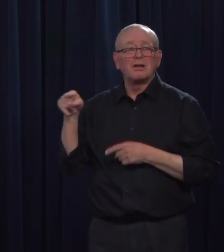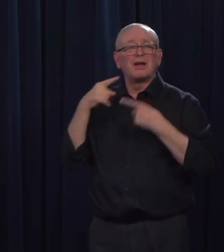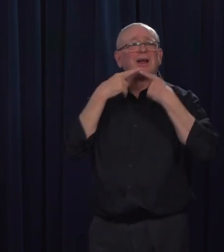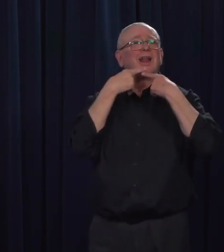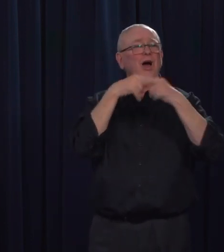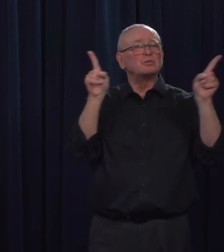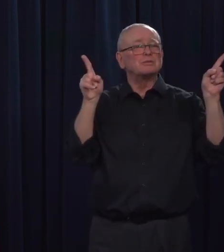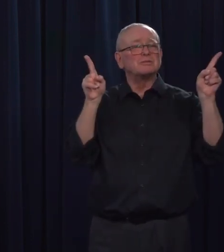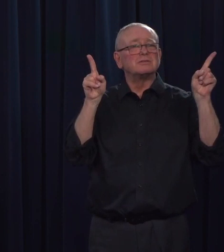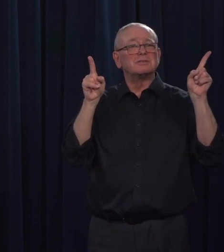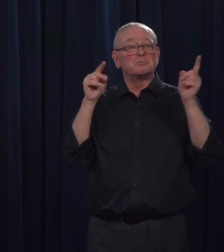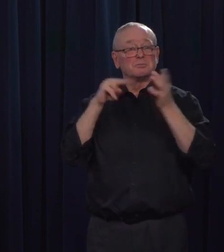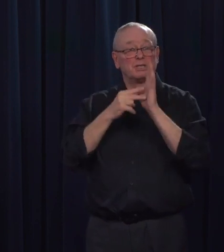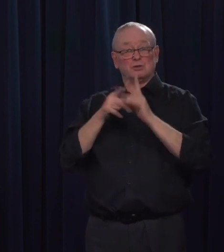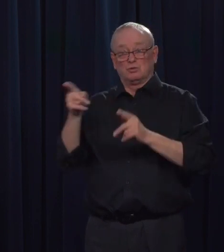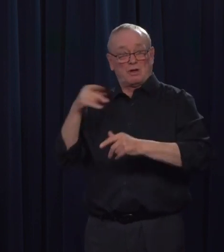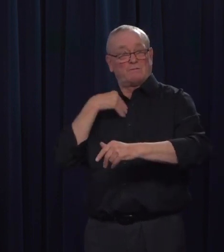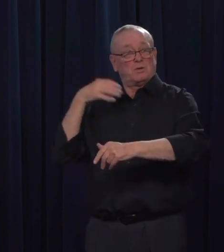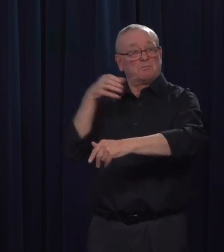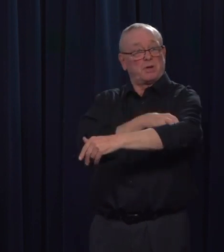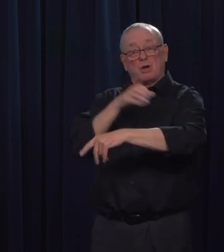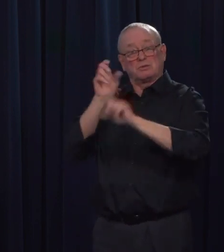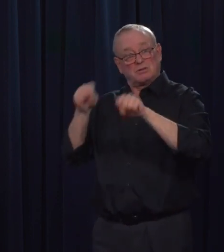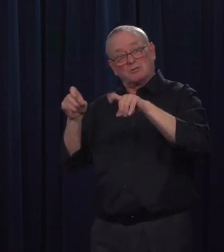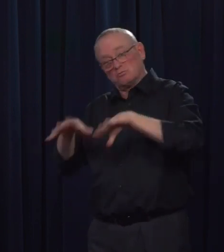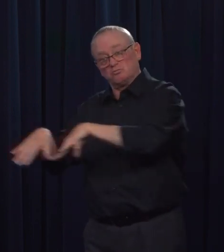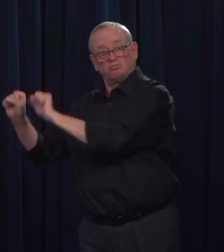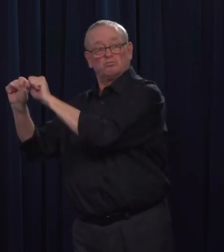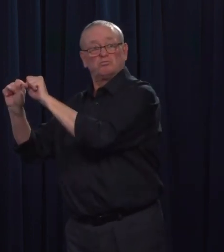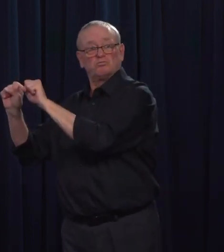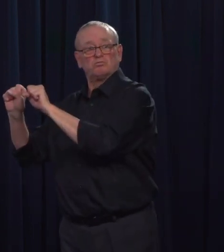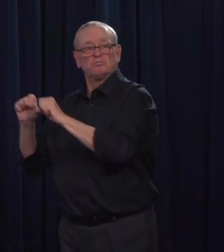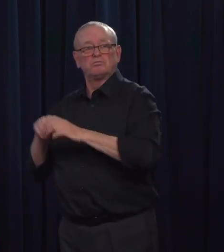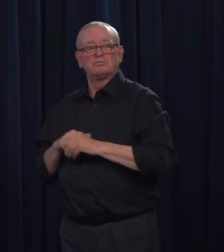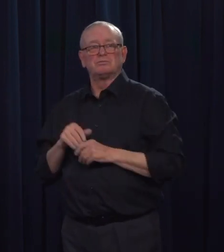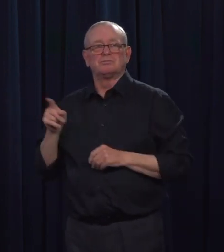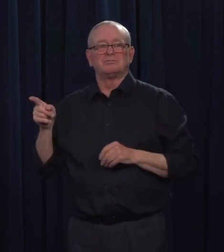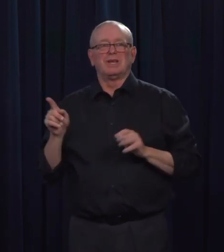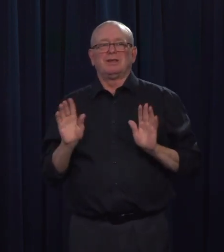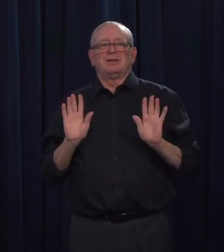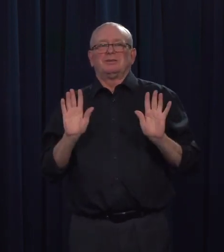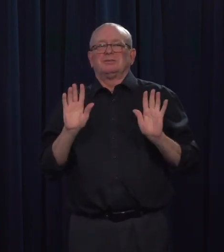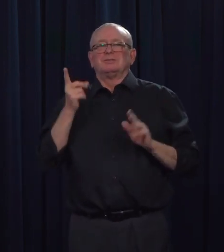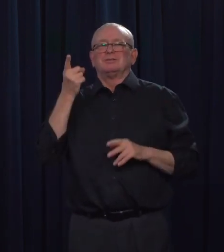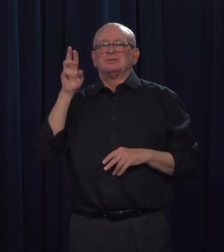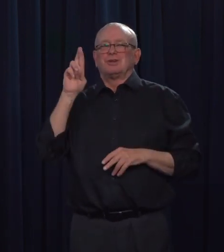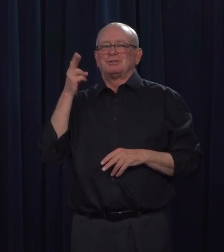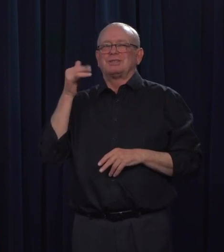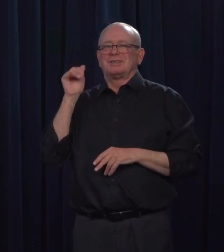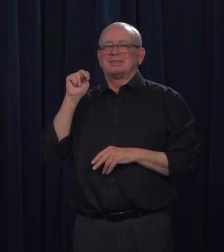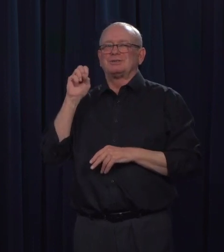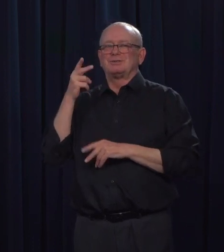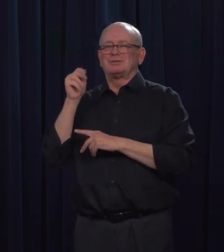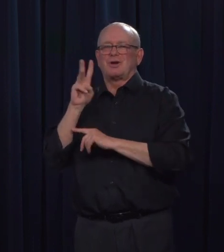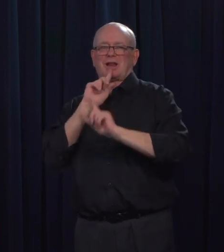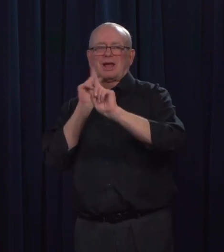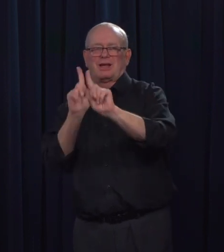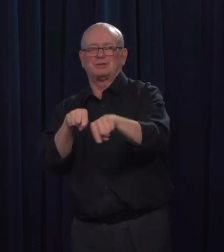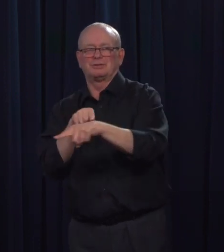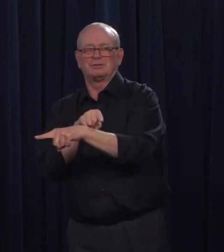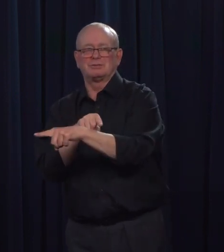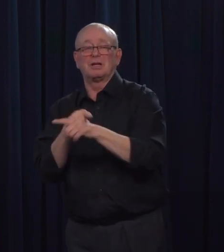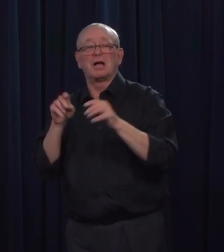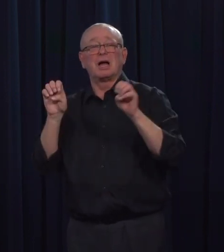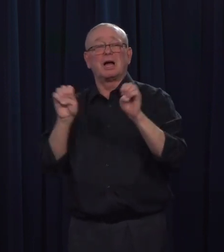the minister powers to take over space that are needed, that might be needed for a response if such space is